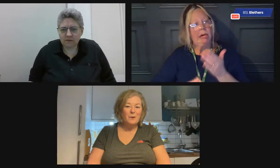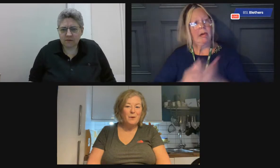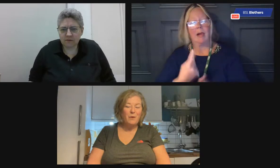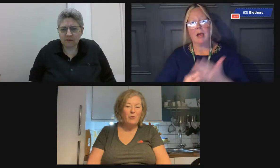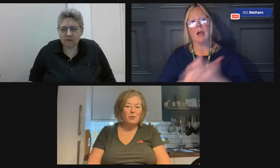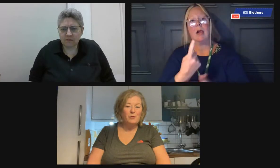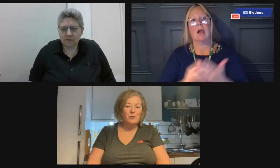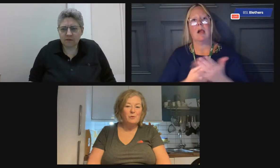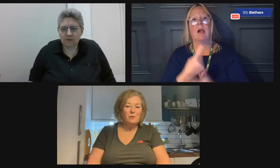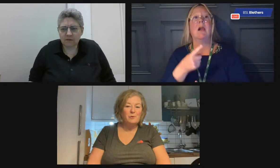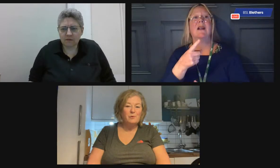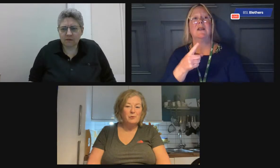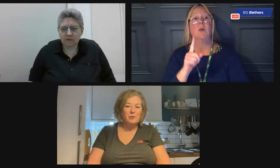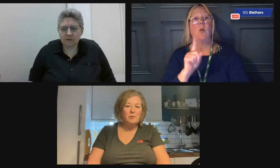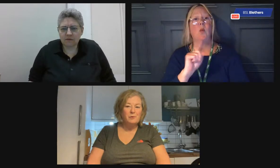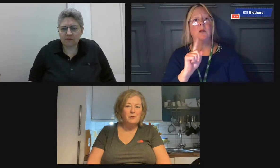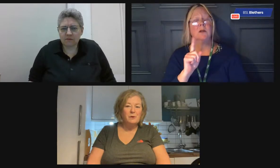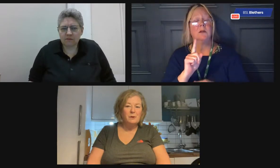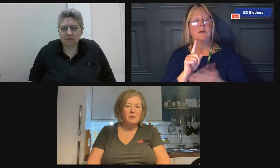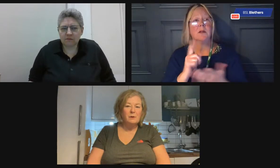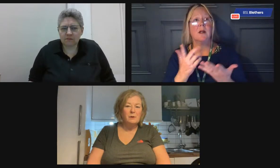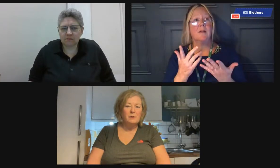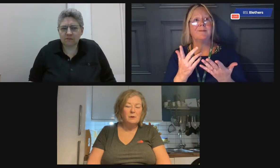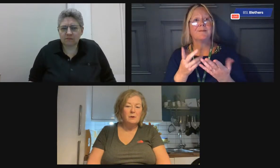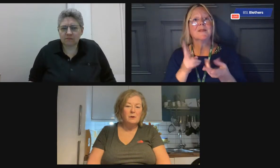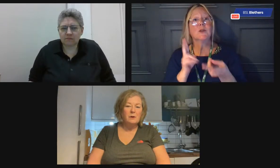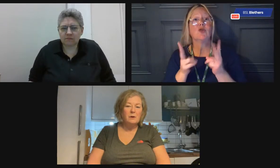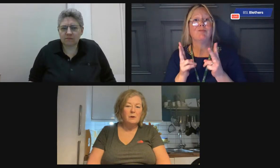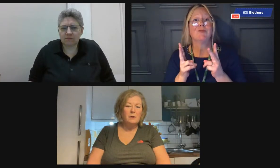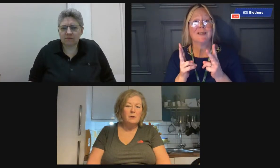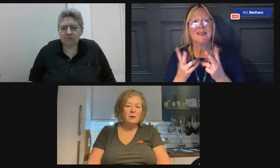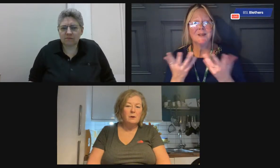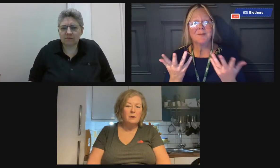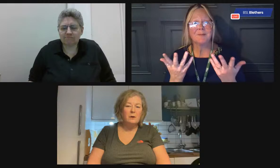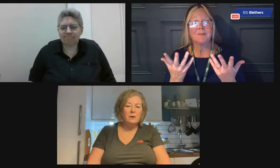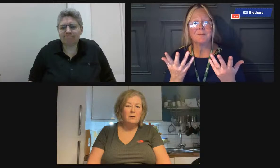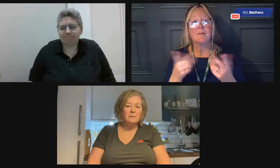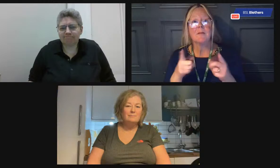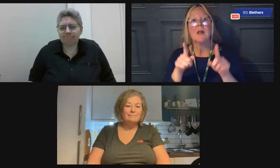thing? I think the most common thing for us is